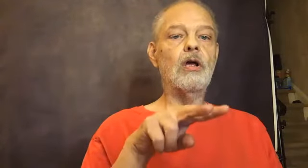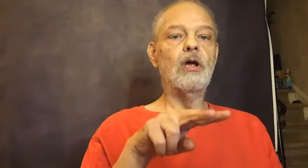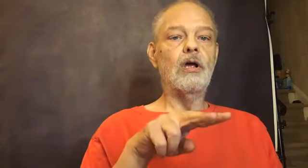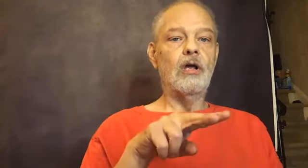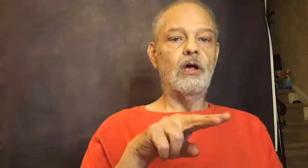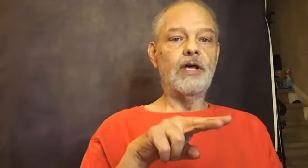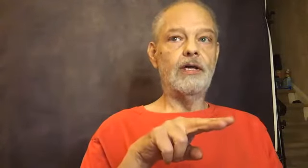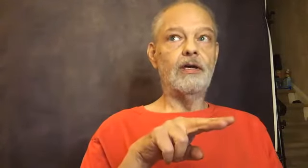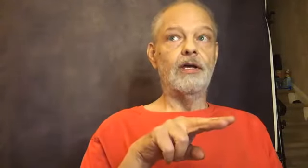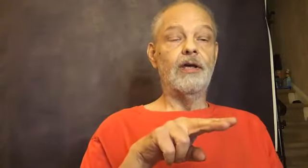Okay.